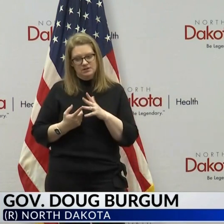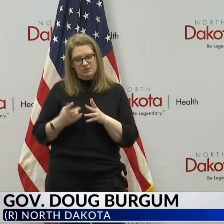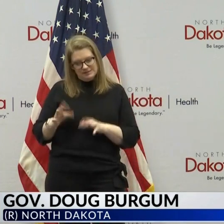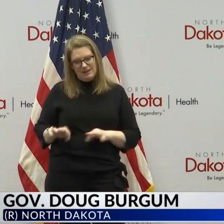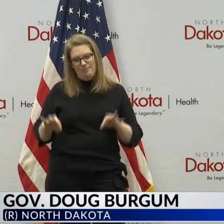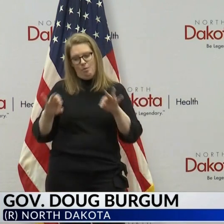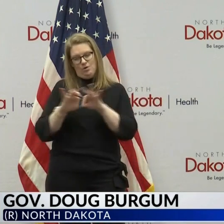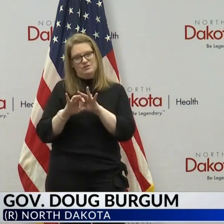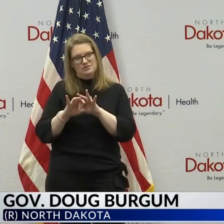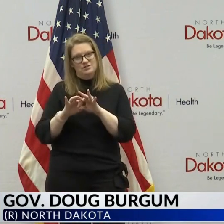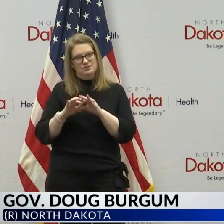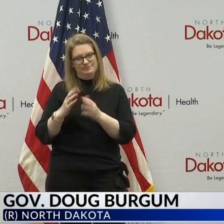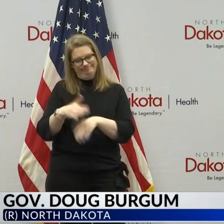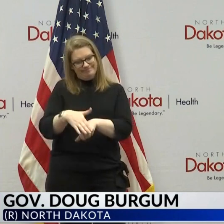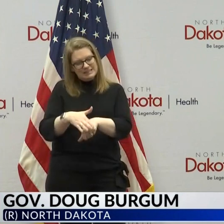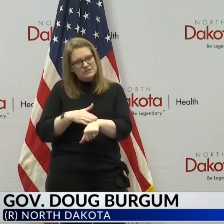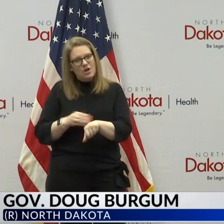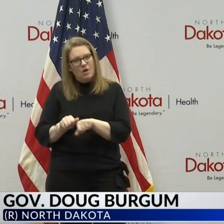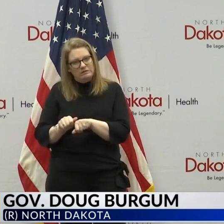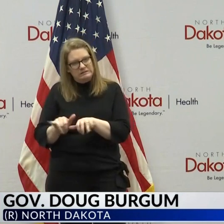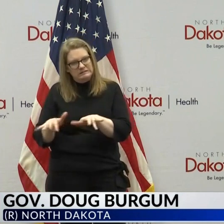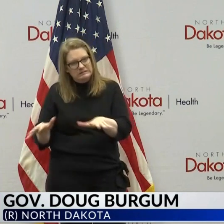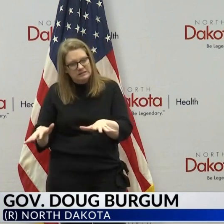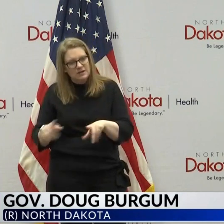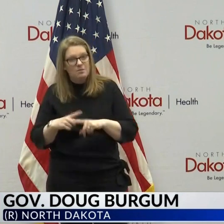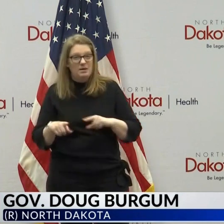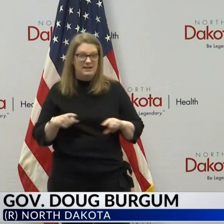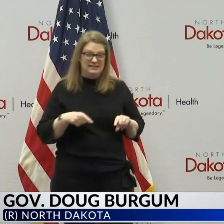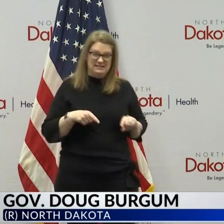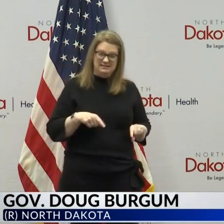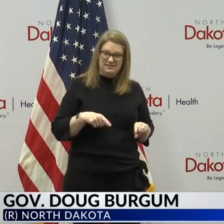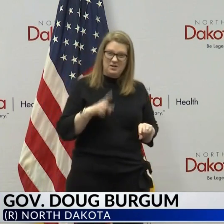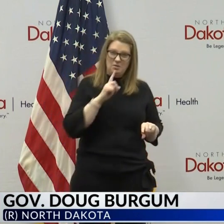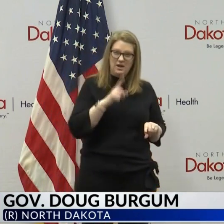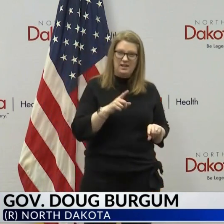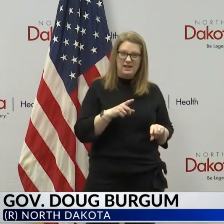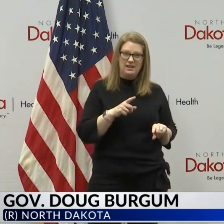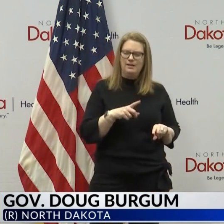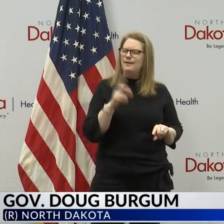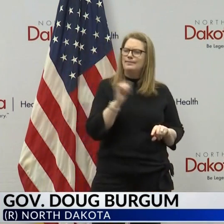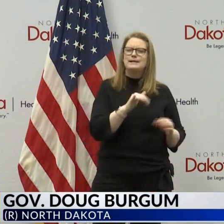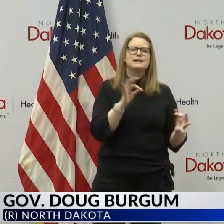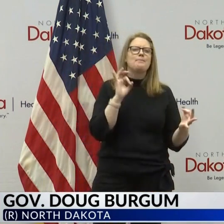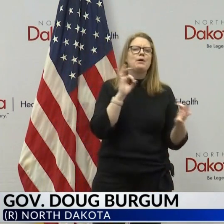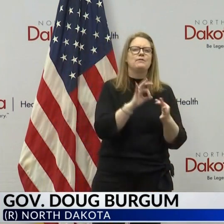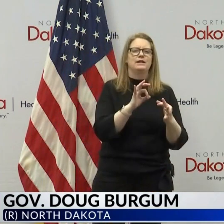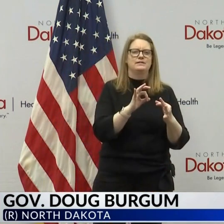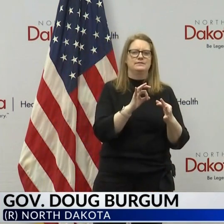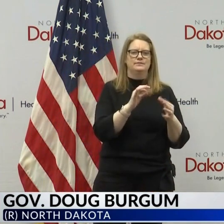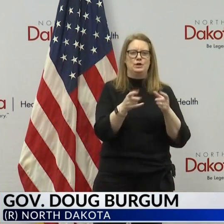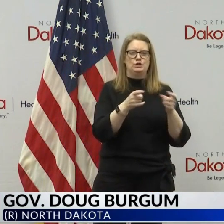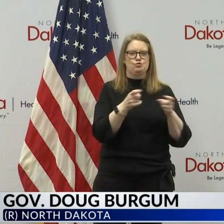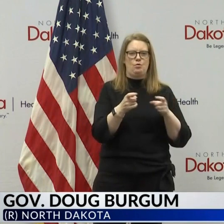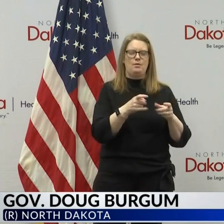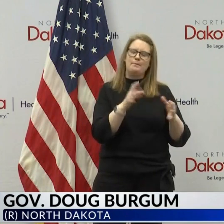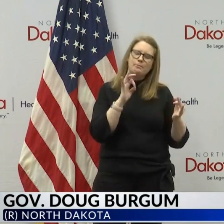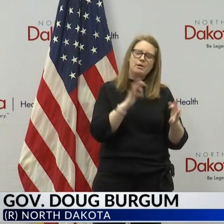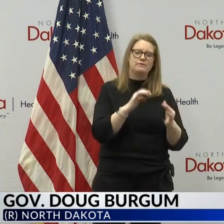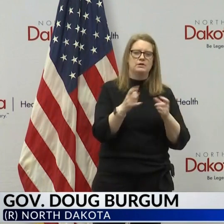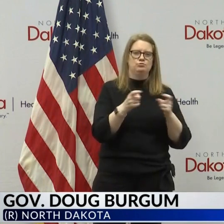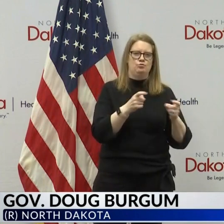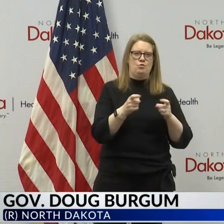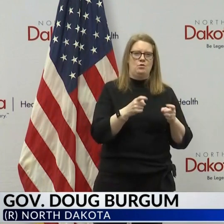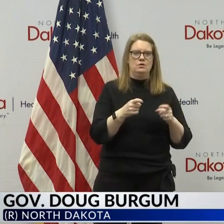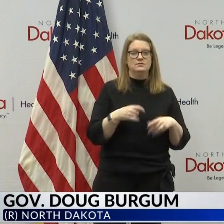giving opportunities for those that seek control. This isolation may have also